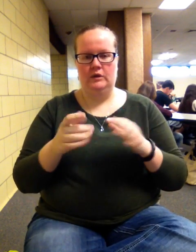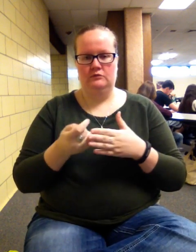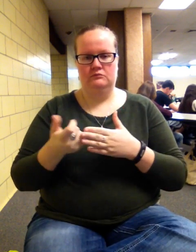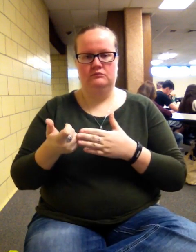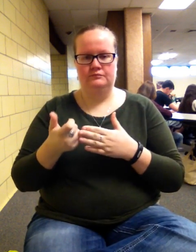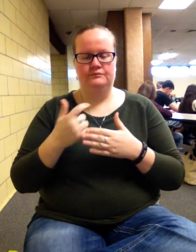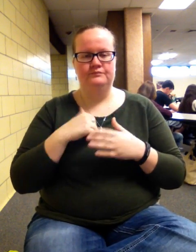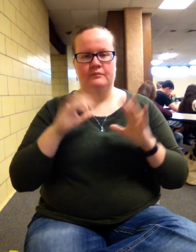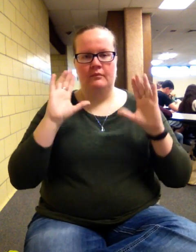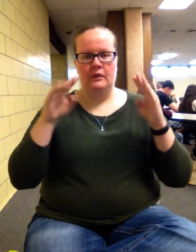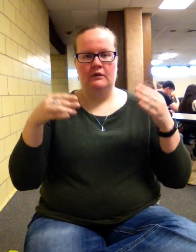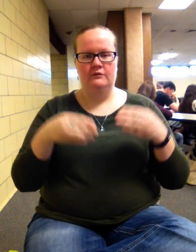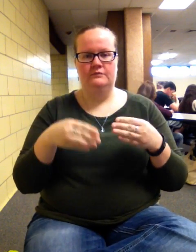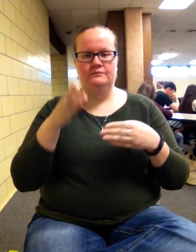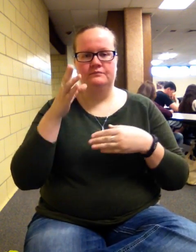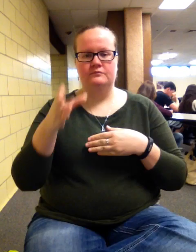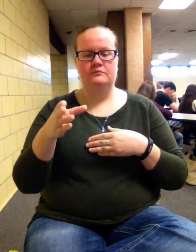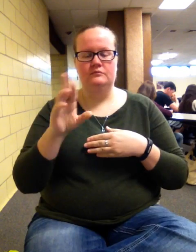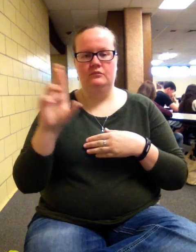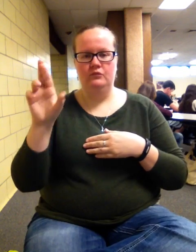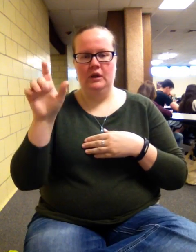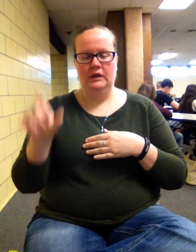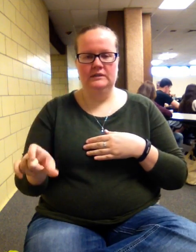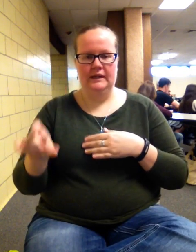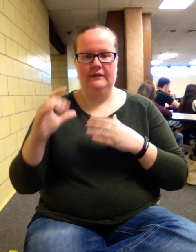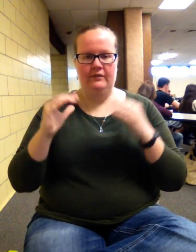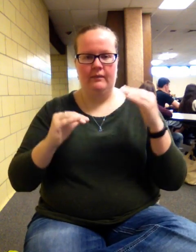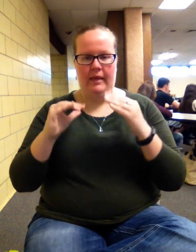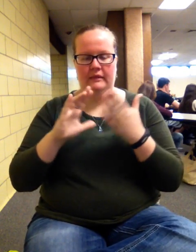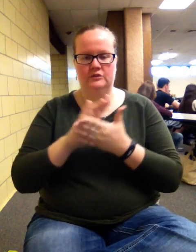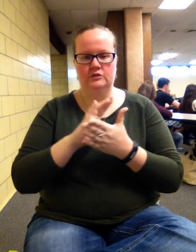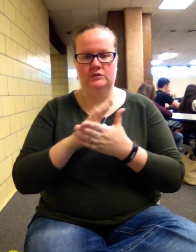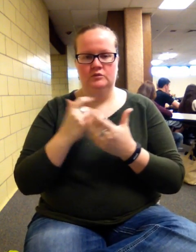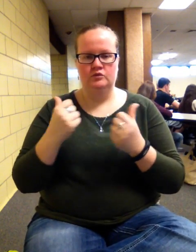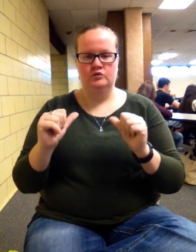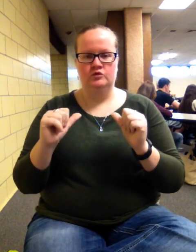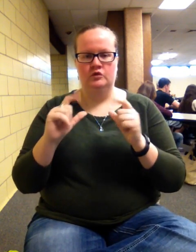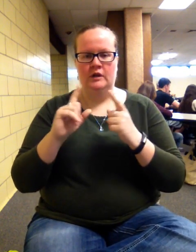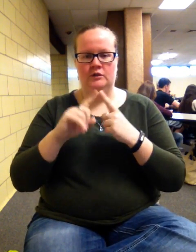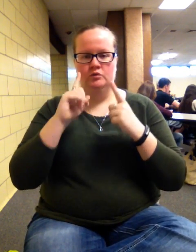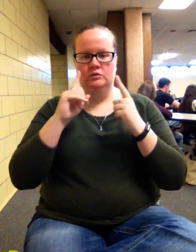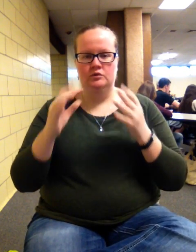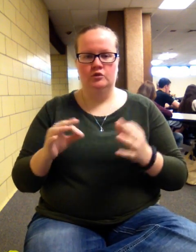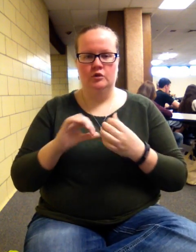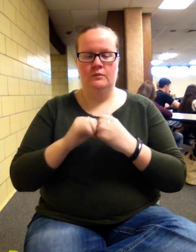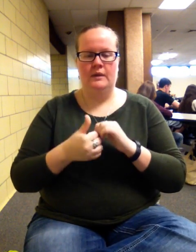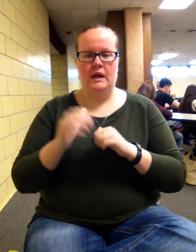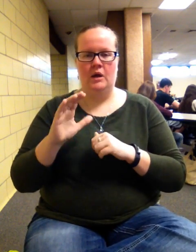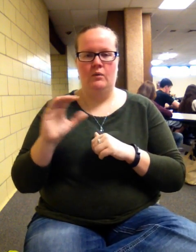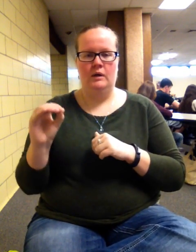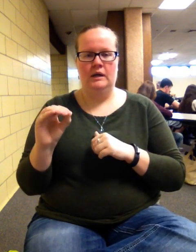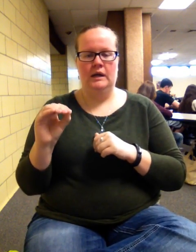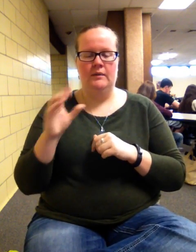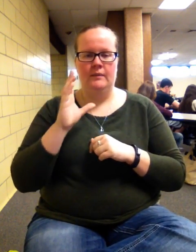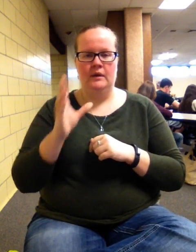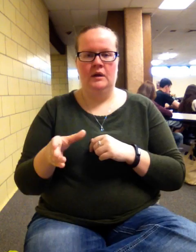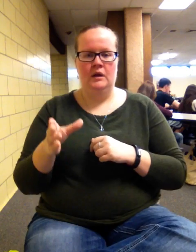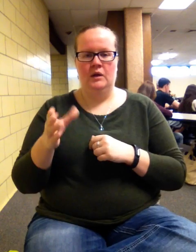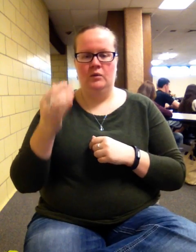focus is going to be on the right-hand side of the balance sheet, because what we're trying to do is we're trying to determine how a company is going to know how much